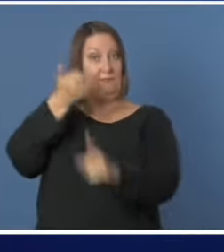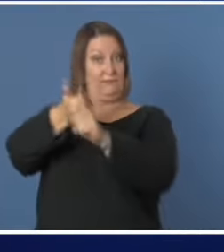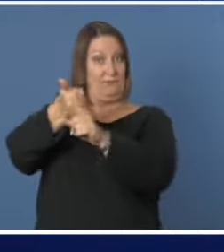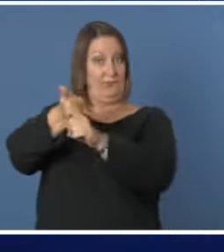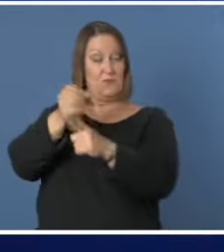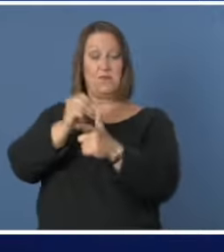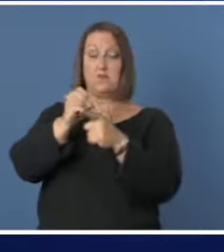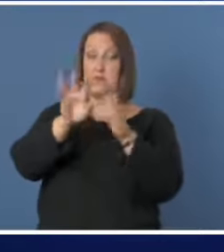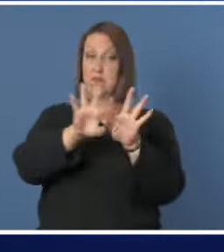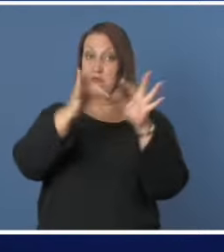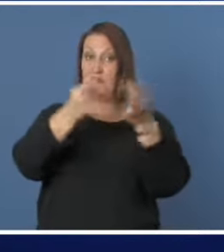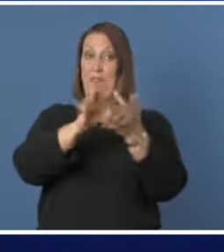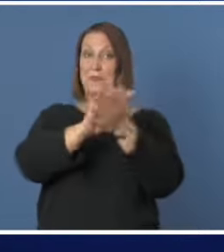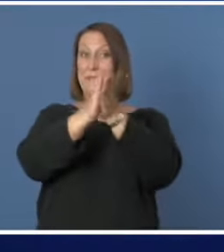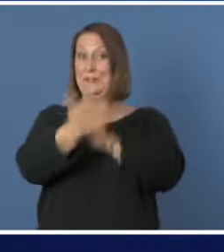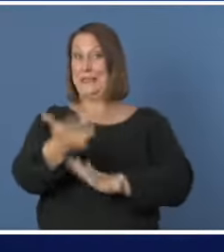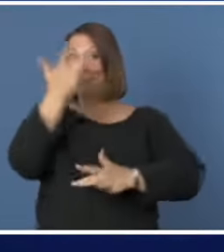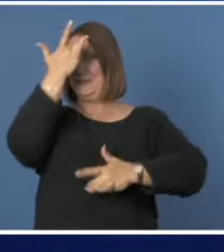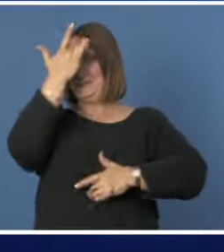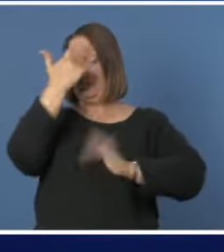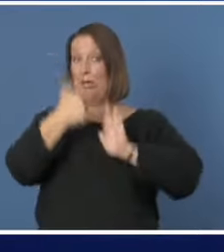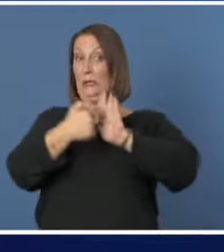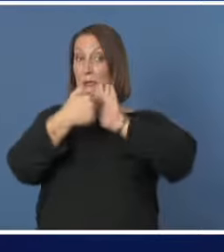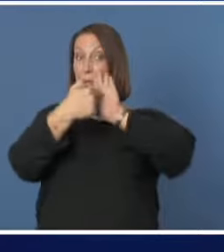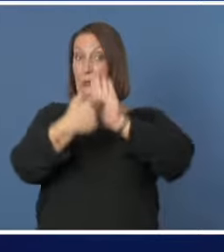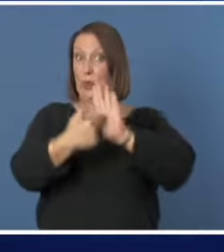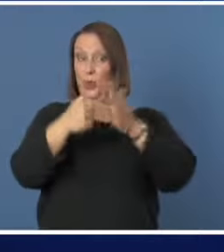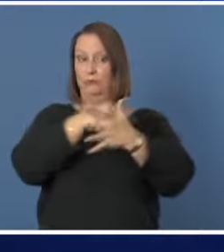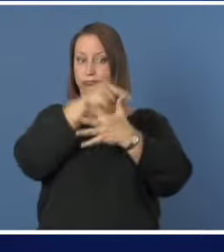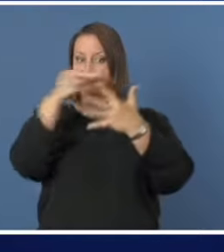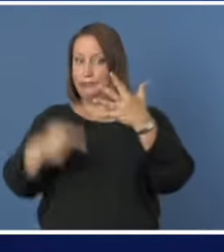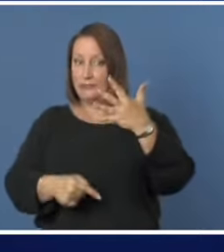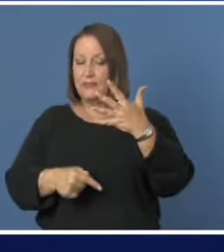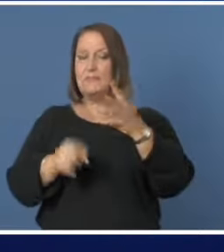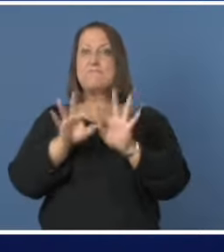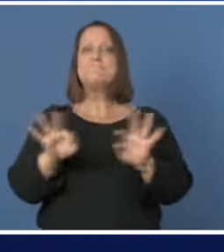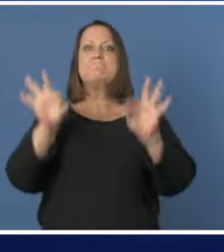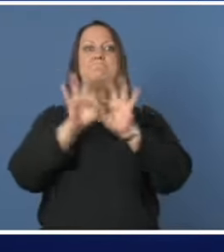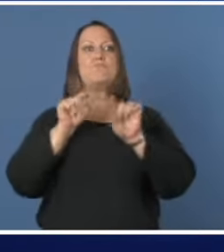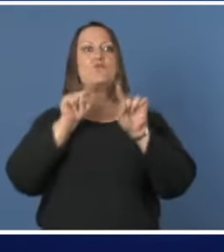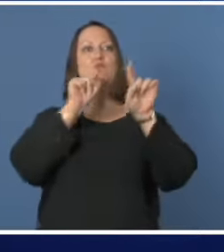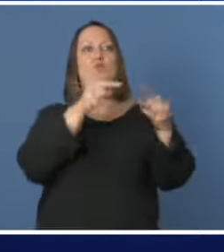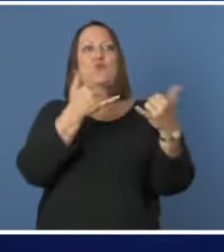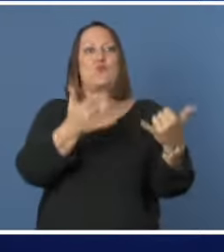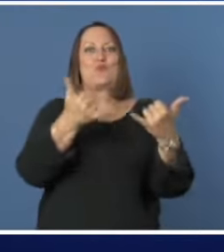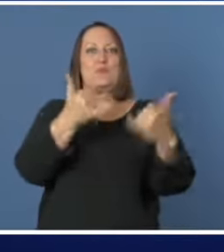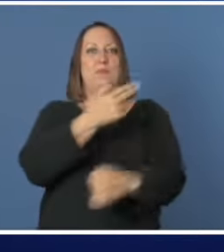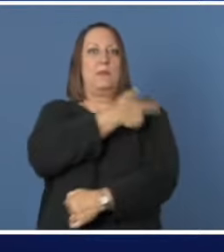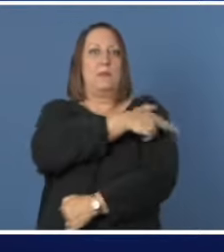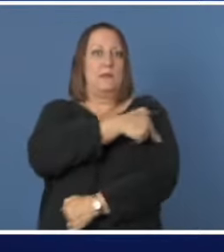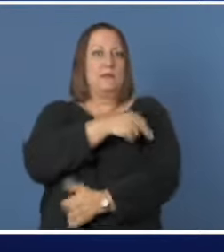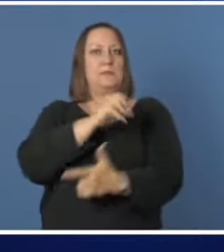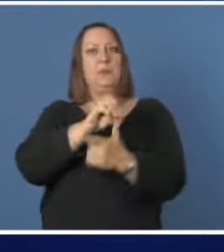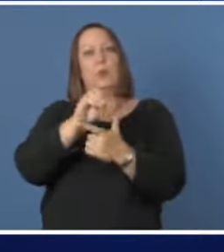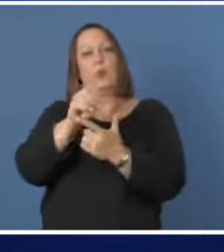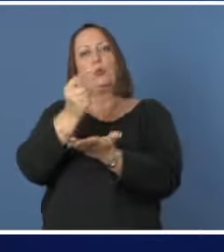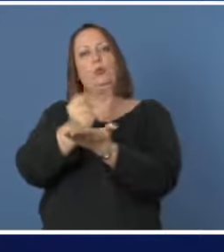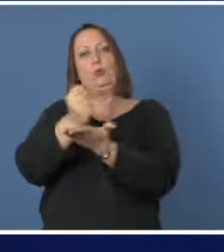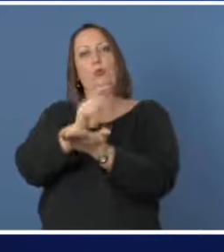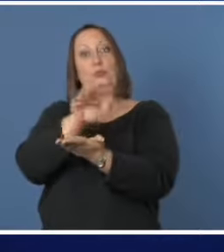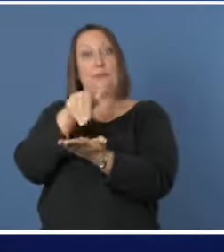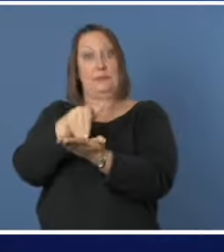If you or any member of your family has any of the following symptoms, go to the nearest hospital or